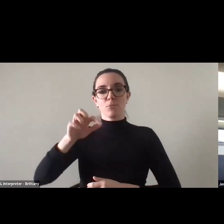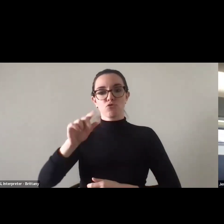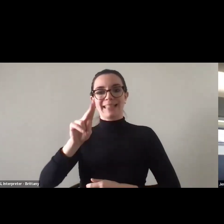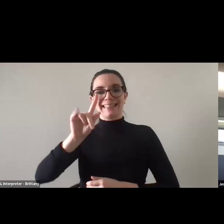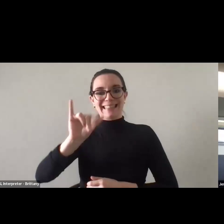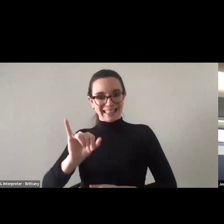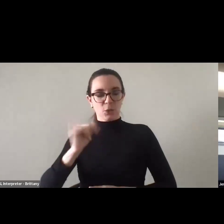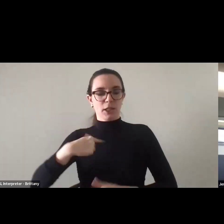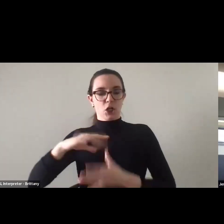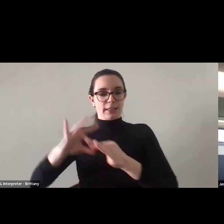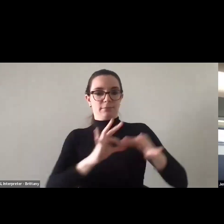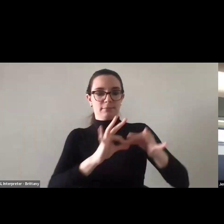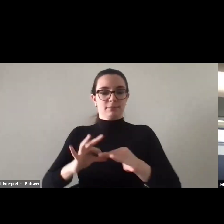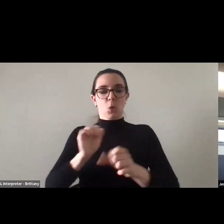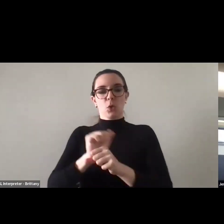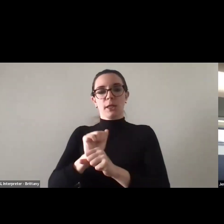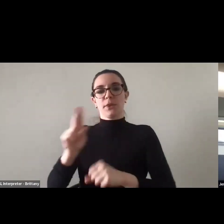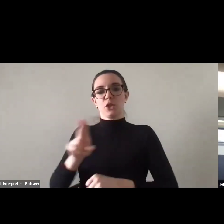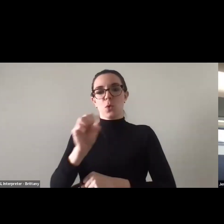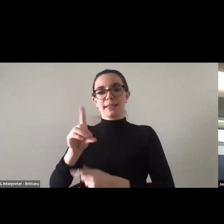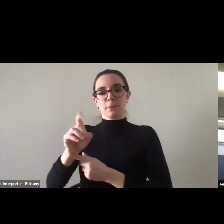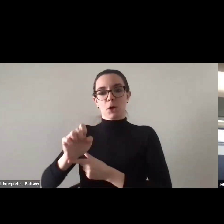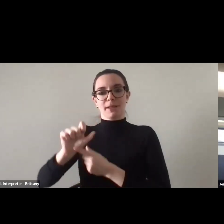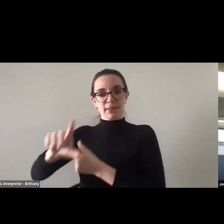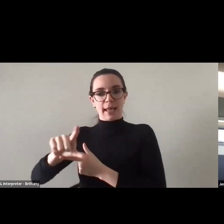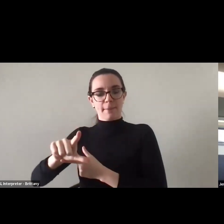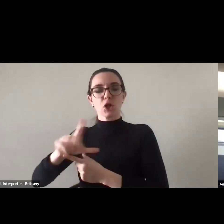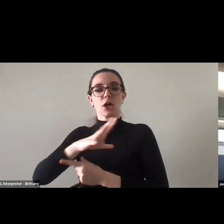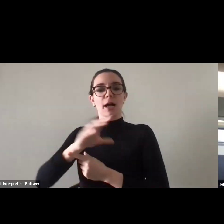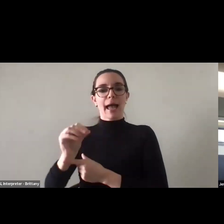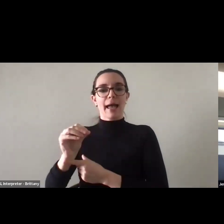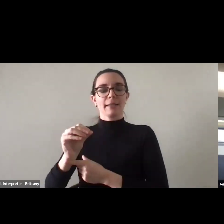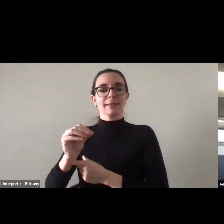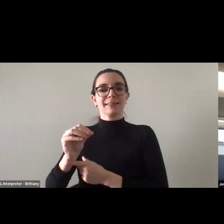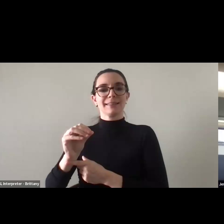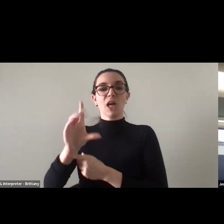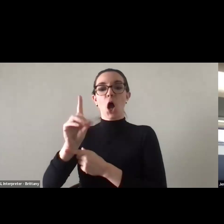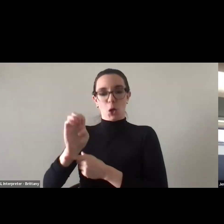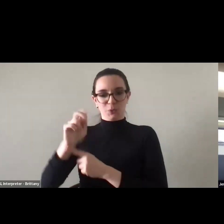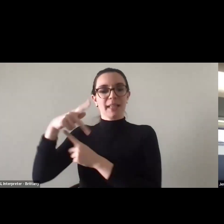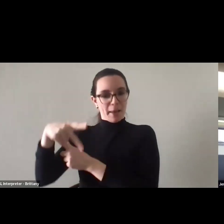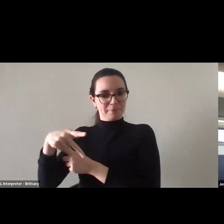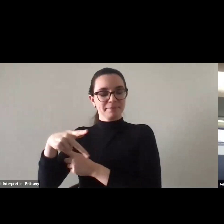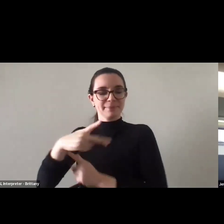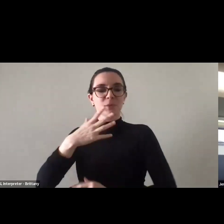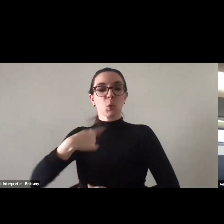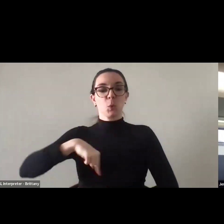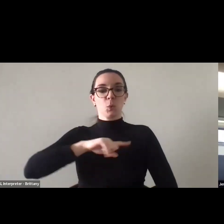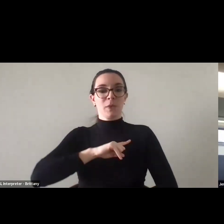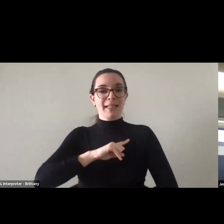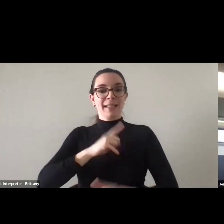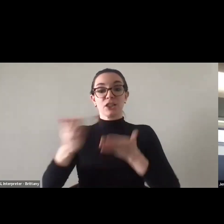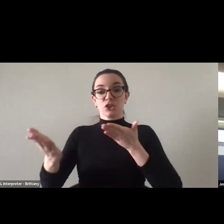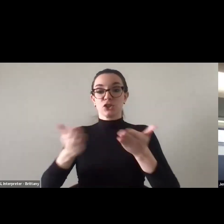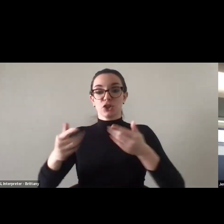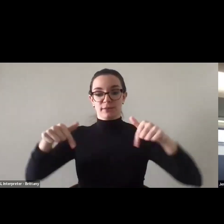working in partnership with the U.S. Department of Labor, Office of Personnel, or ODEP, and we serve in